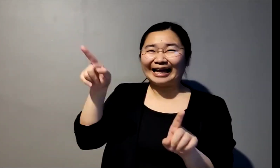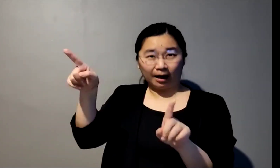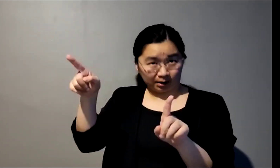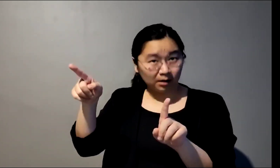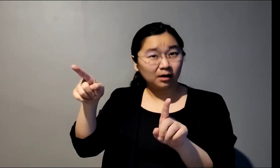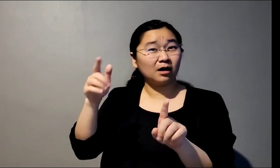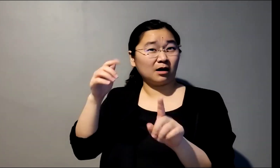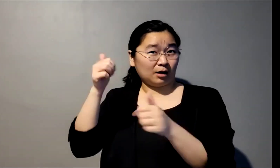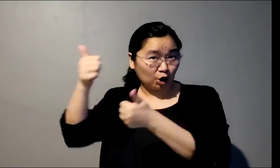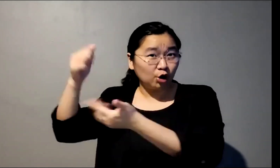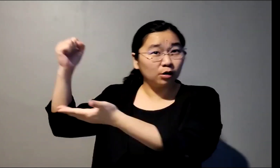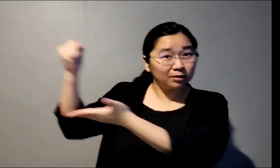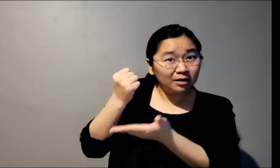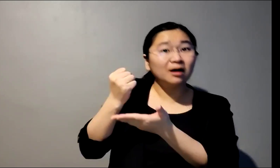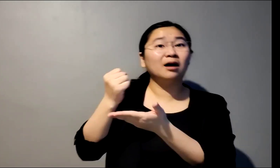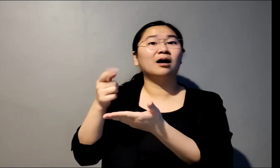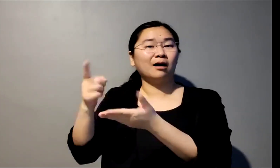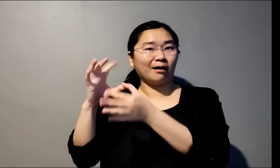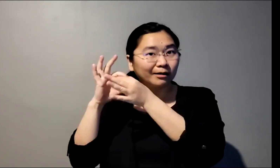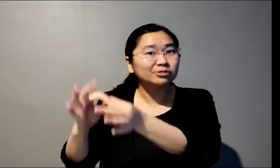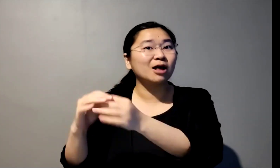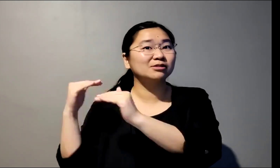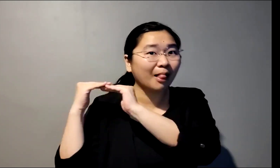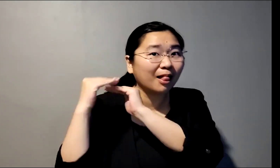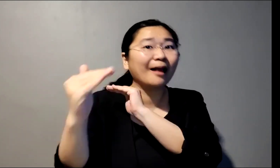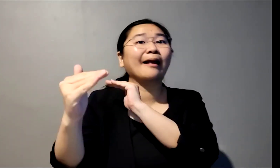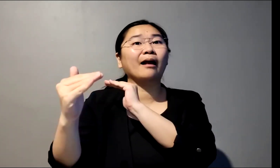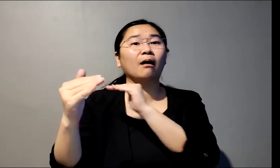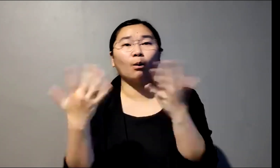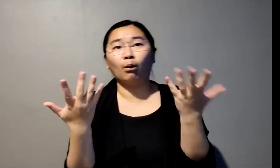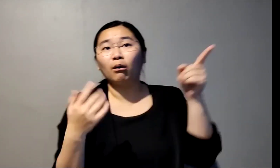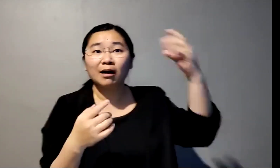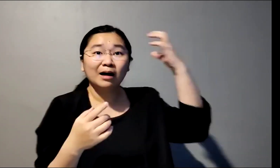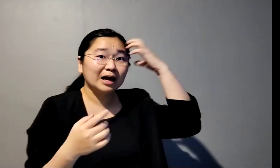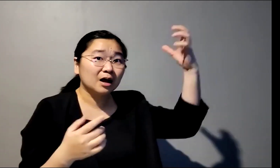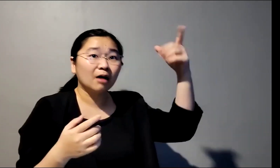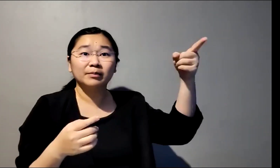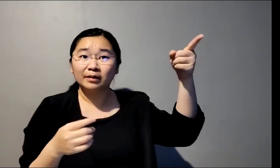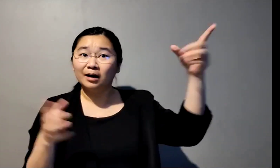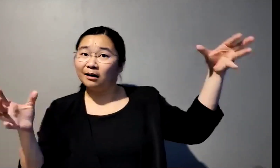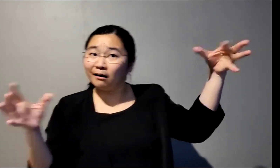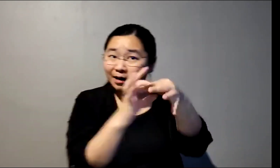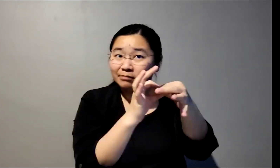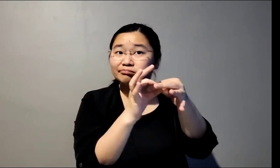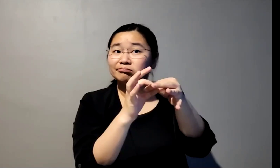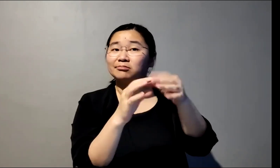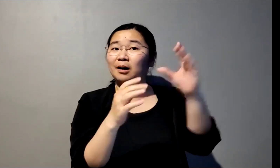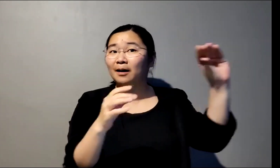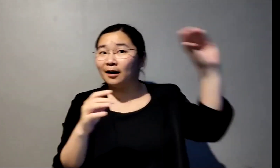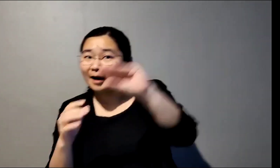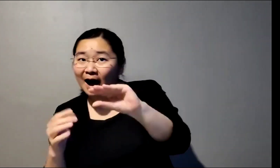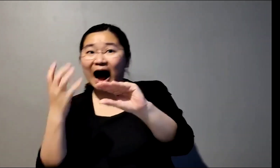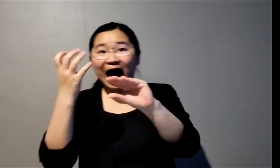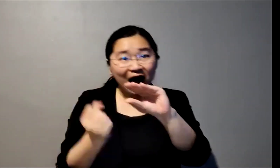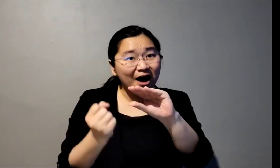We struggled to death in 2017 to pass the article in our law which